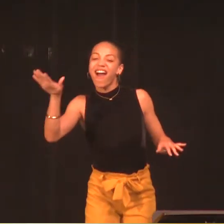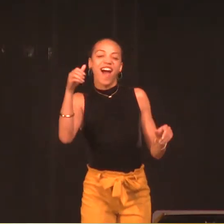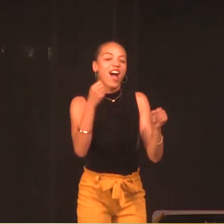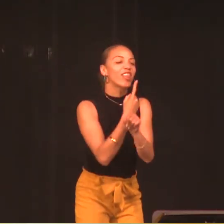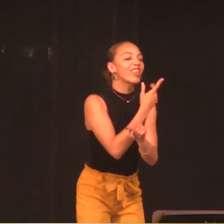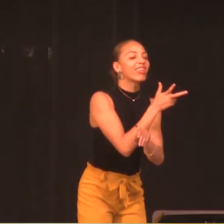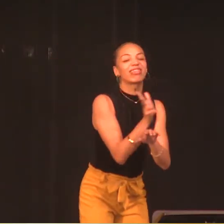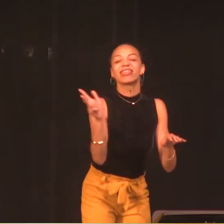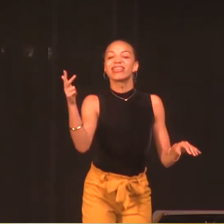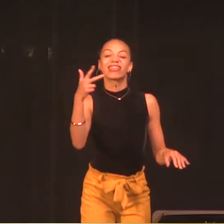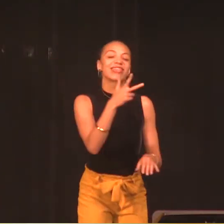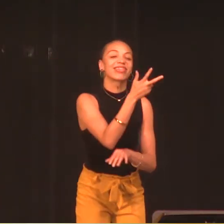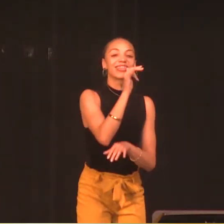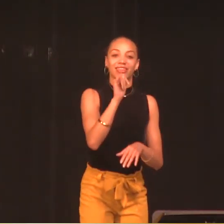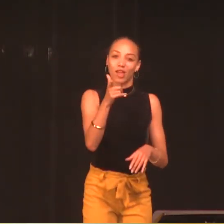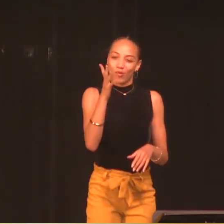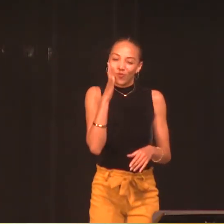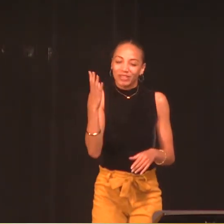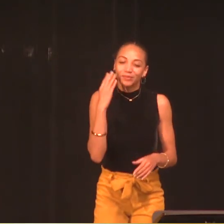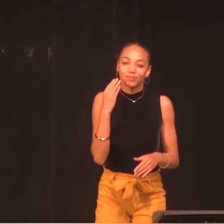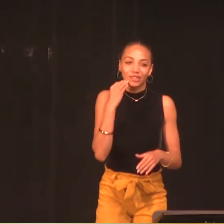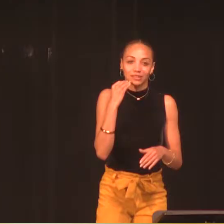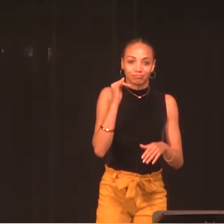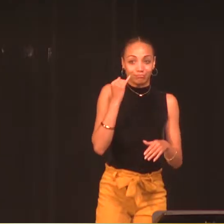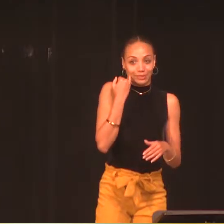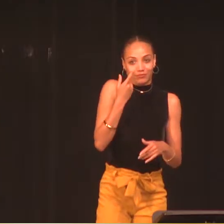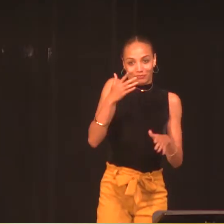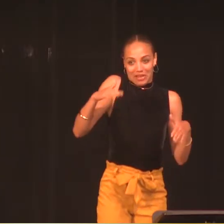is beauty in those bumps and those winds.